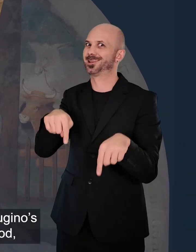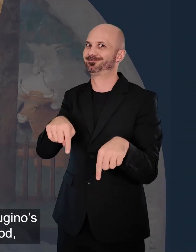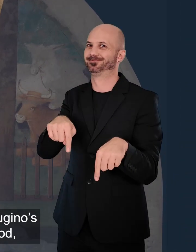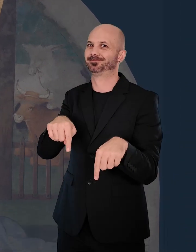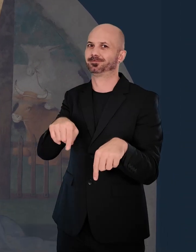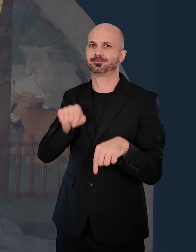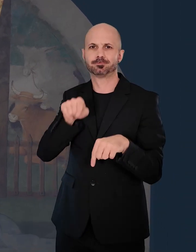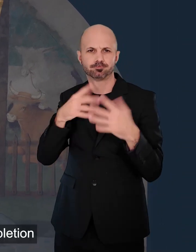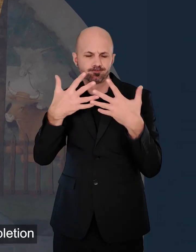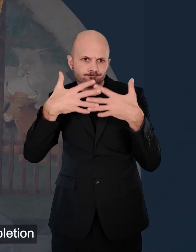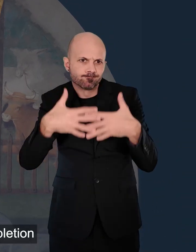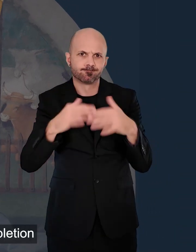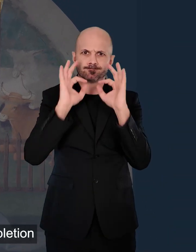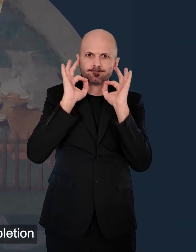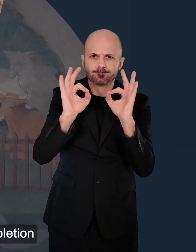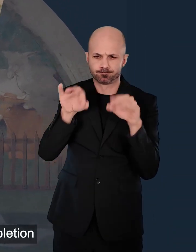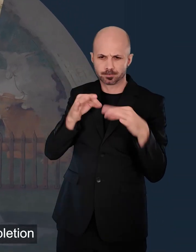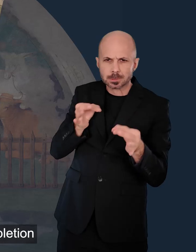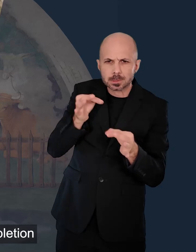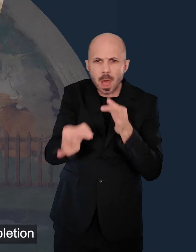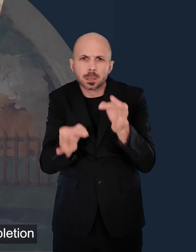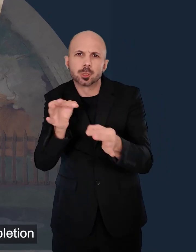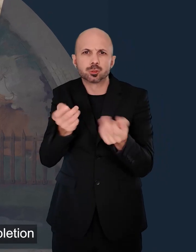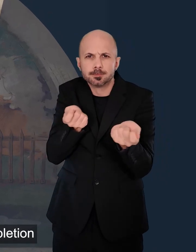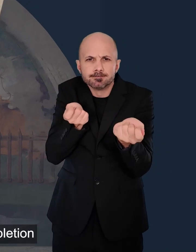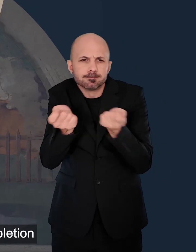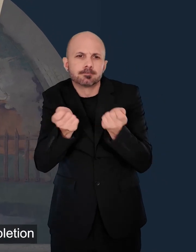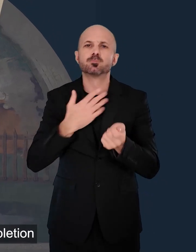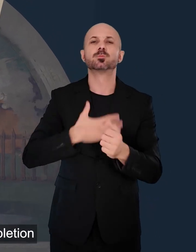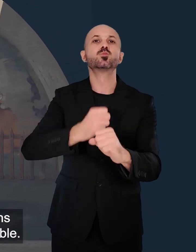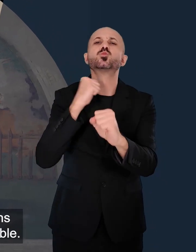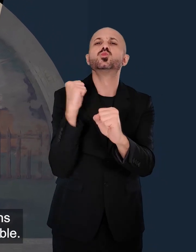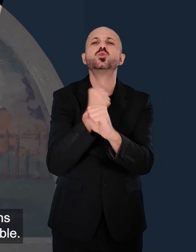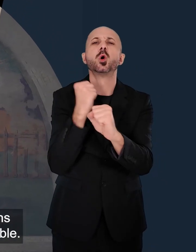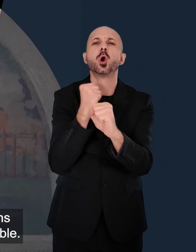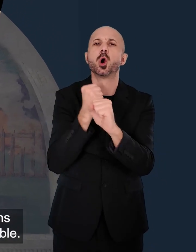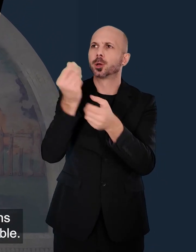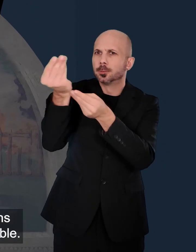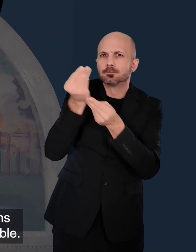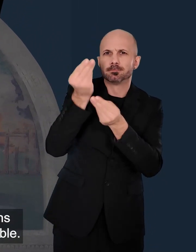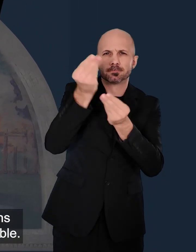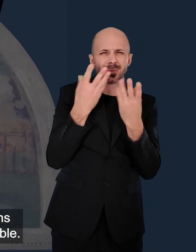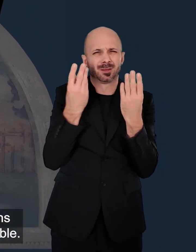during this period, designed to ensure the completion